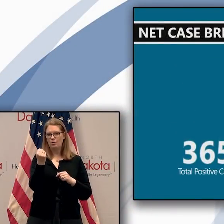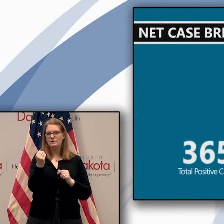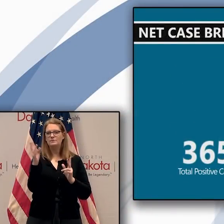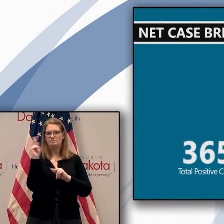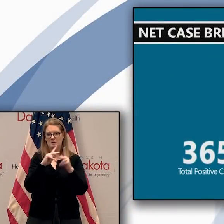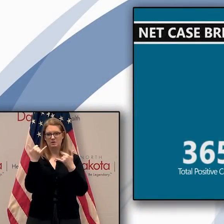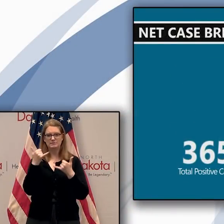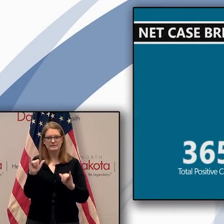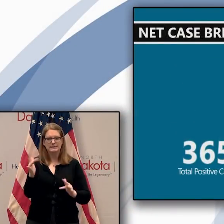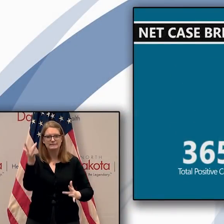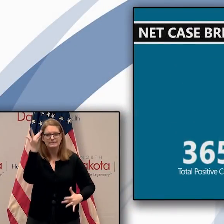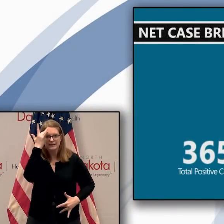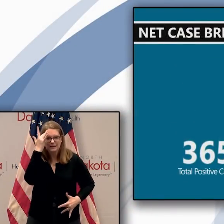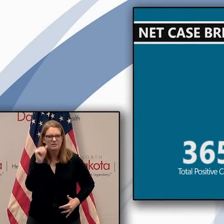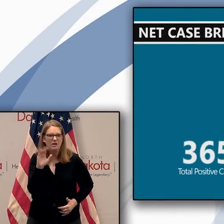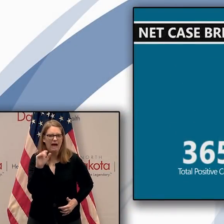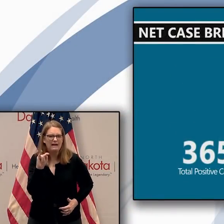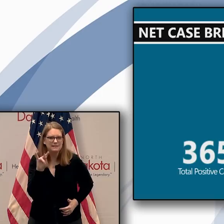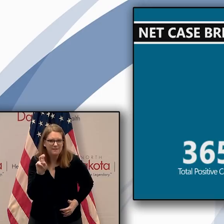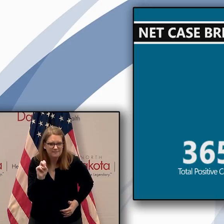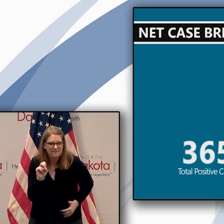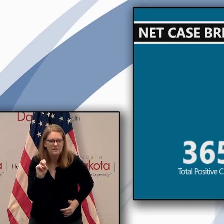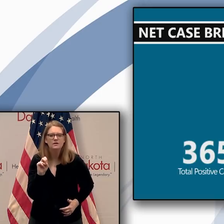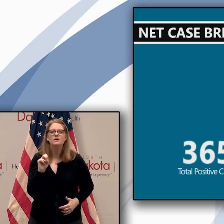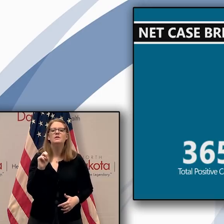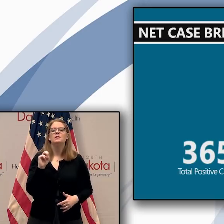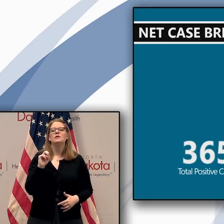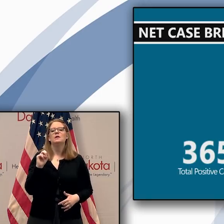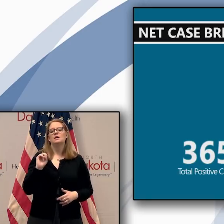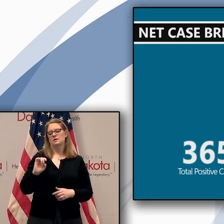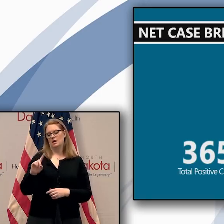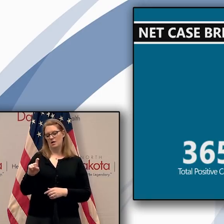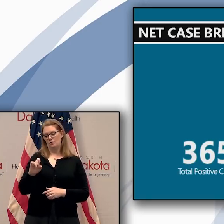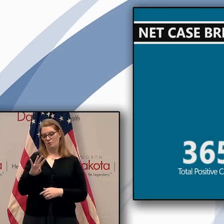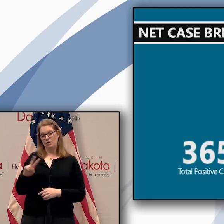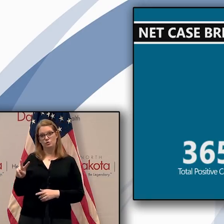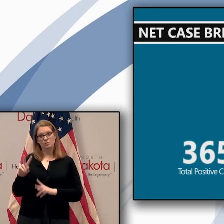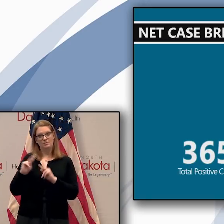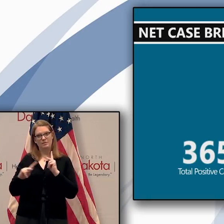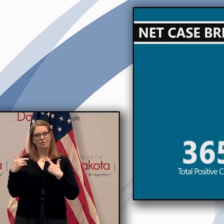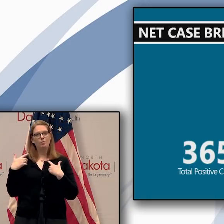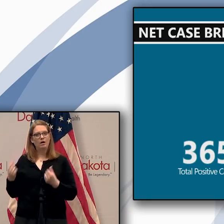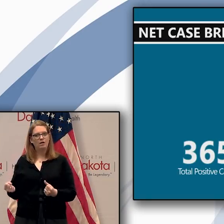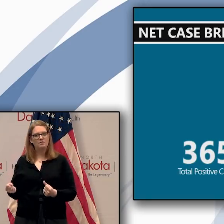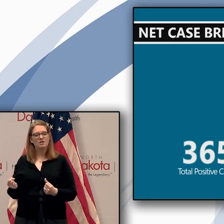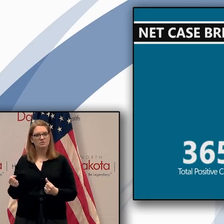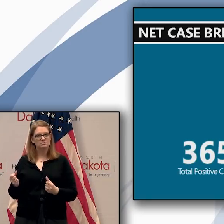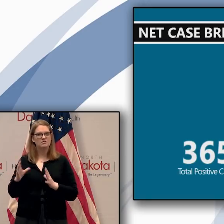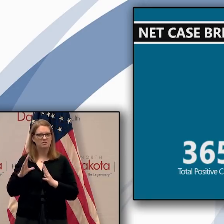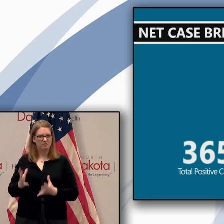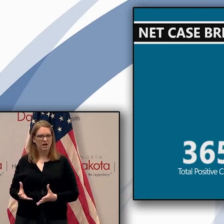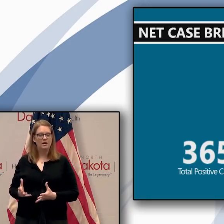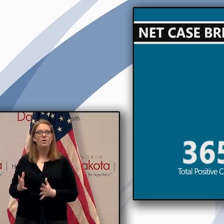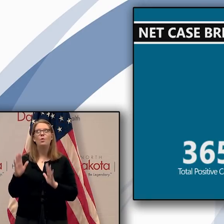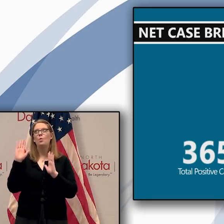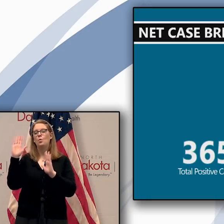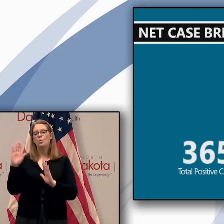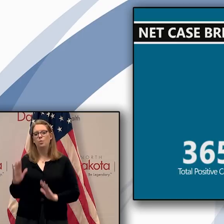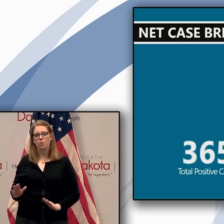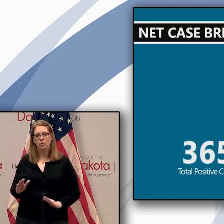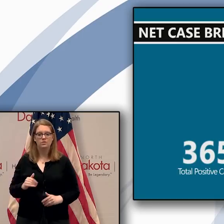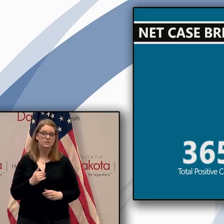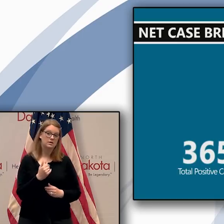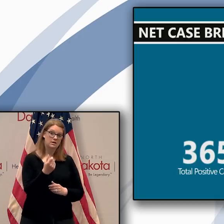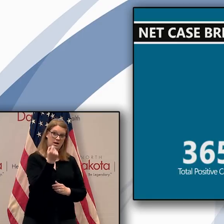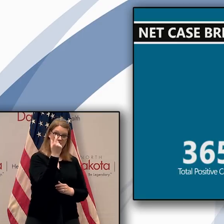cases. This highlights the fact that we've had 142 people recover, which is fantastic. We do have 13 people